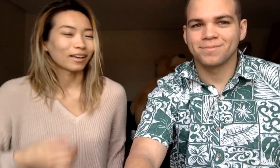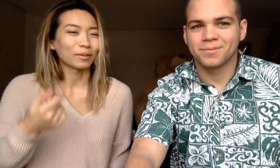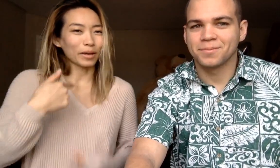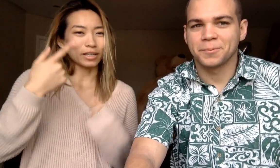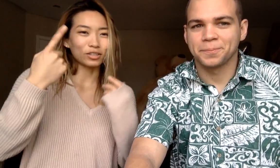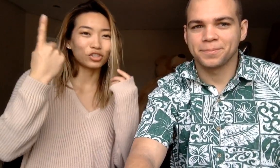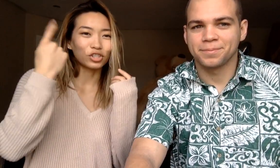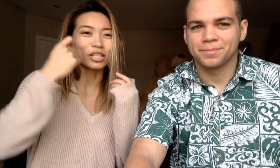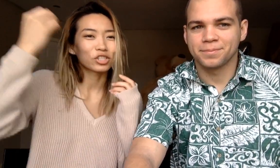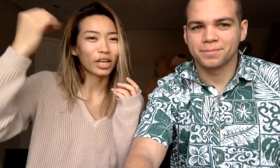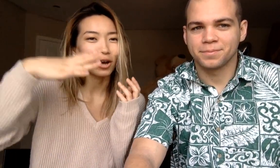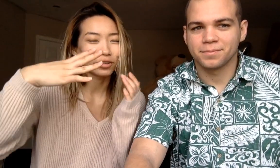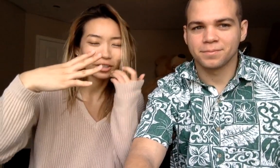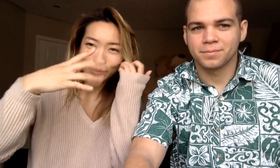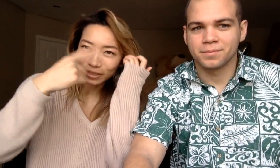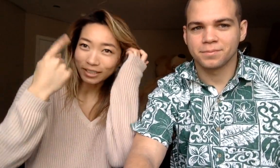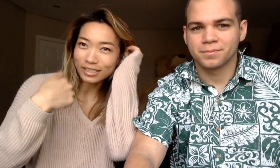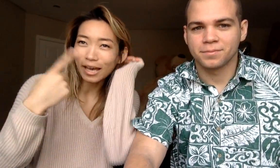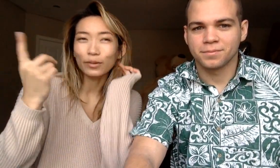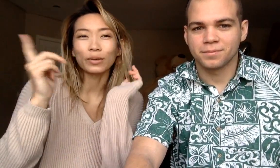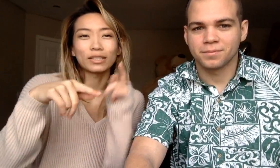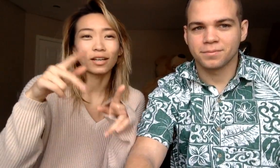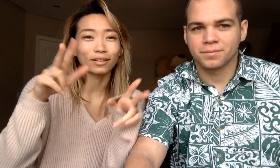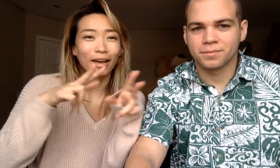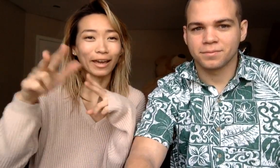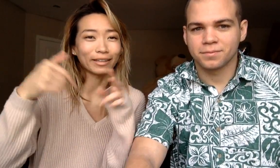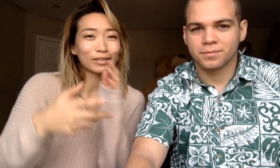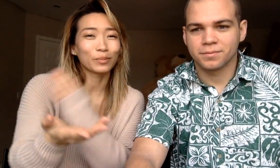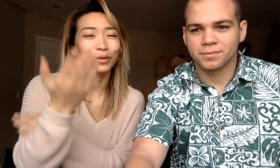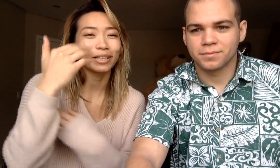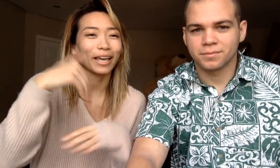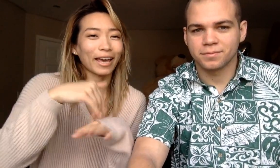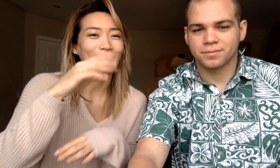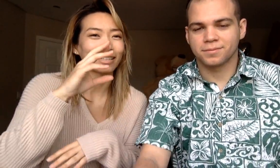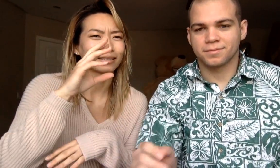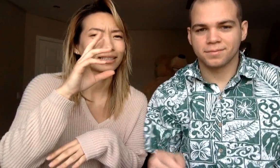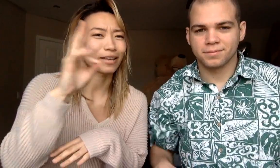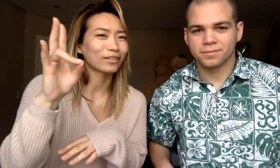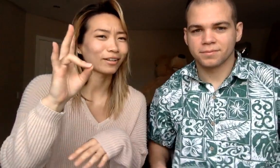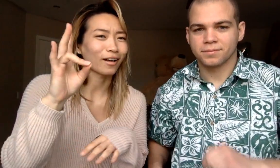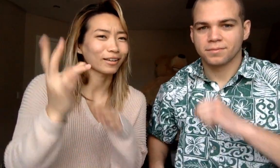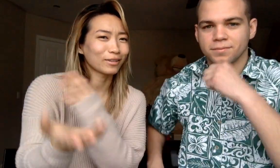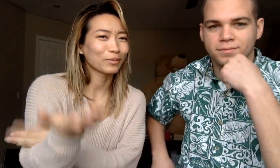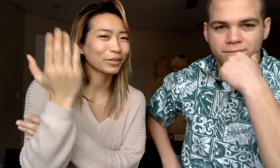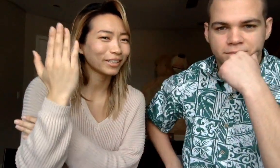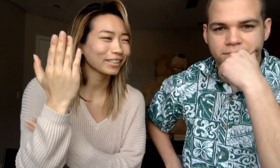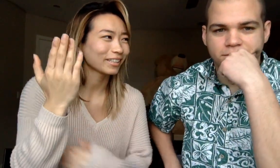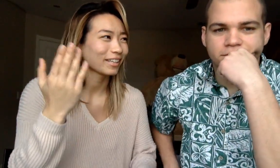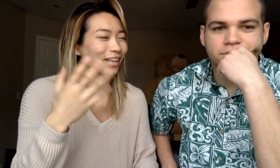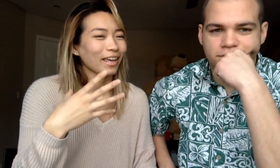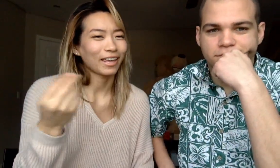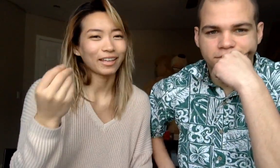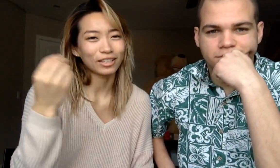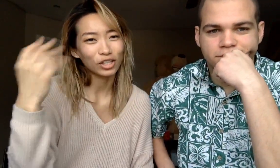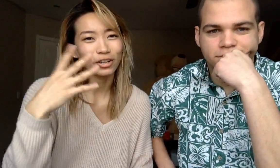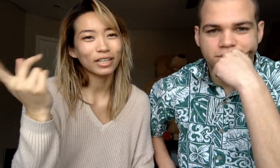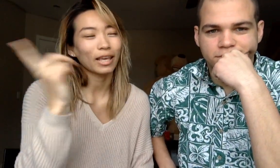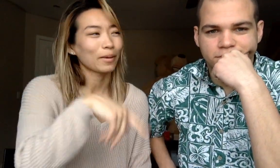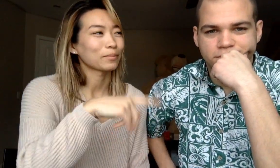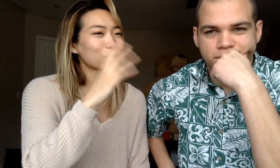I just showered because I went on a hike this morning at 7 o'clock in the morning, and I showered and came straight